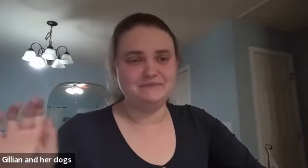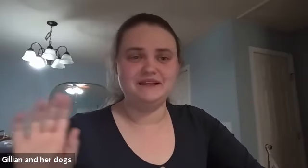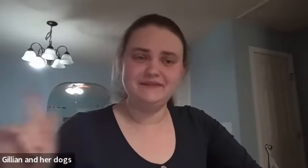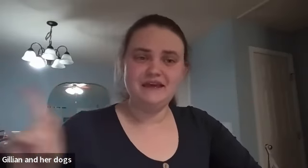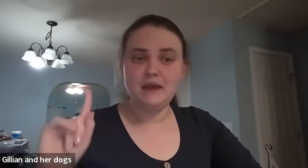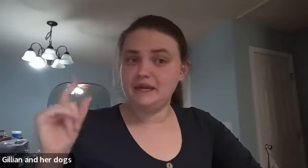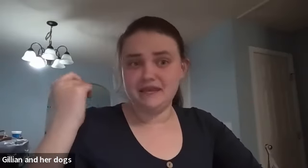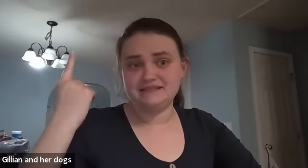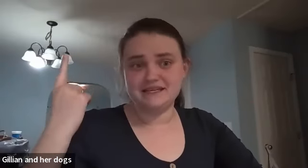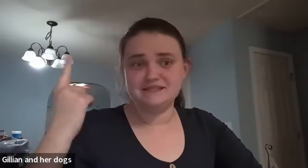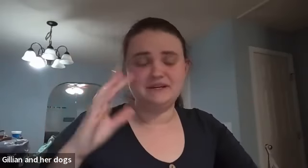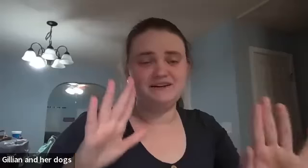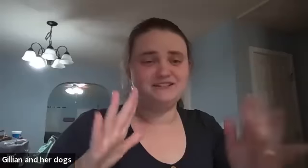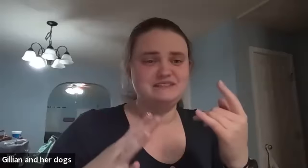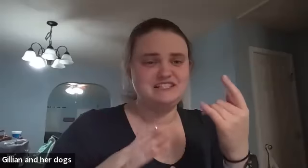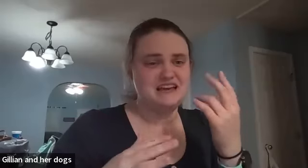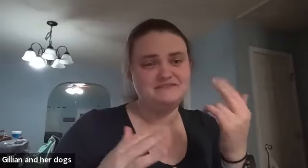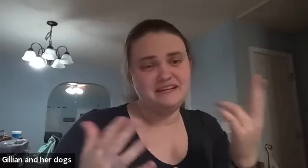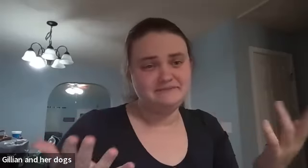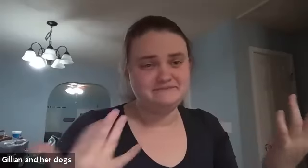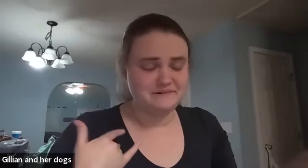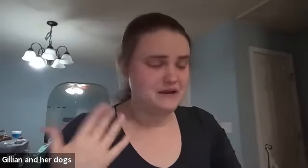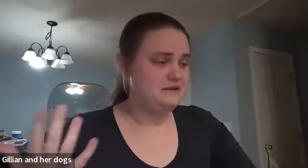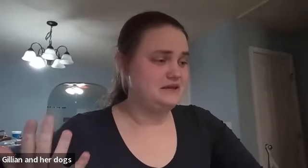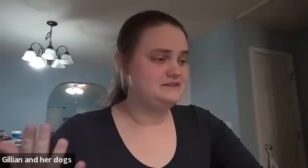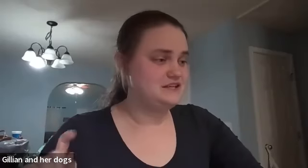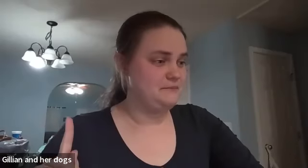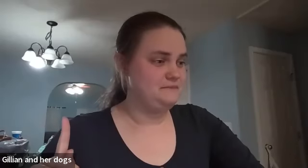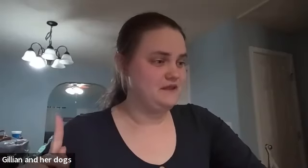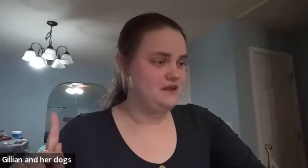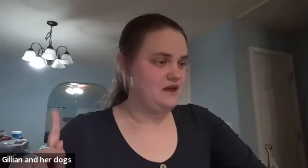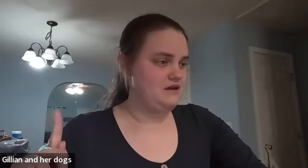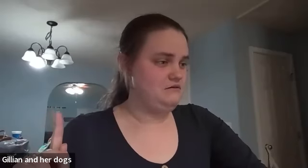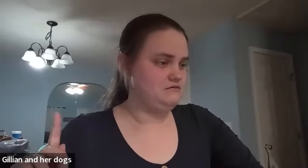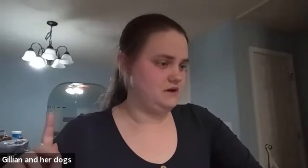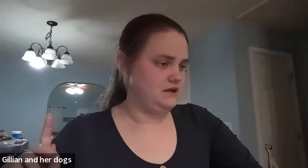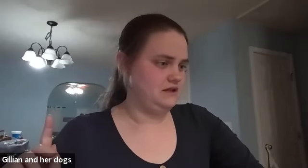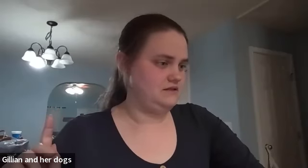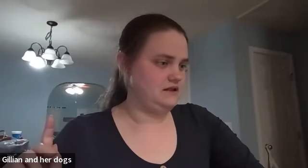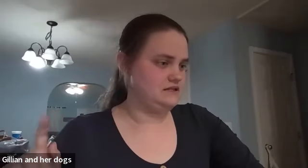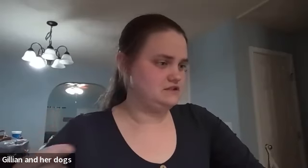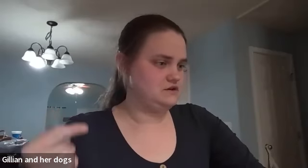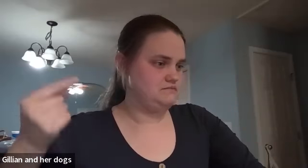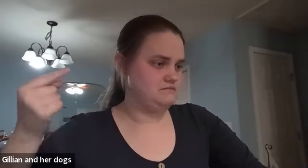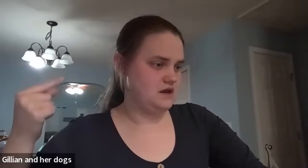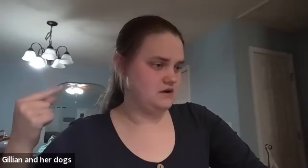like, I mean, it makes sense, but it also is just kind of funny in my opinion. So, all righty, let's go back